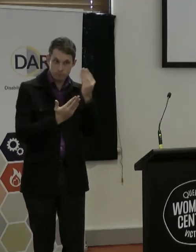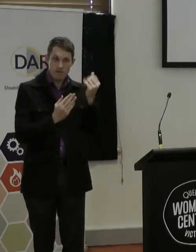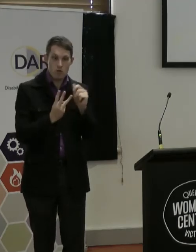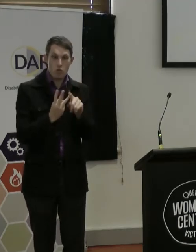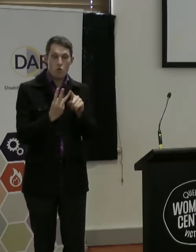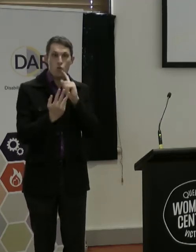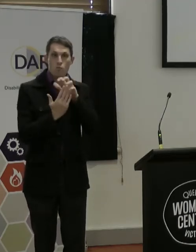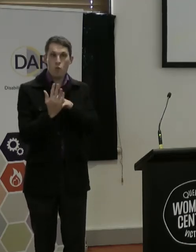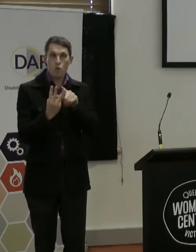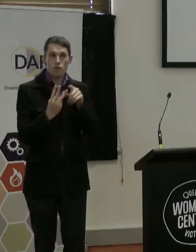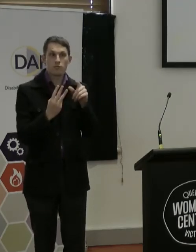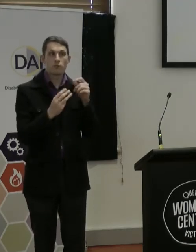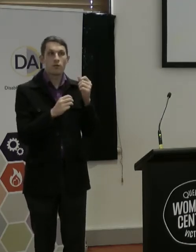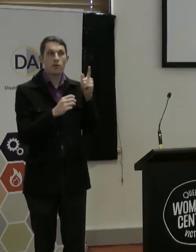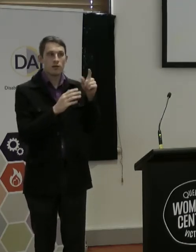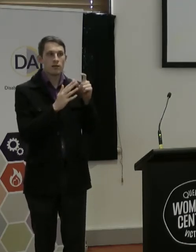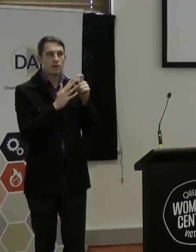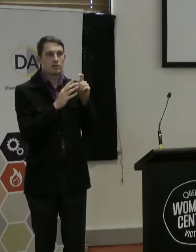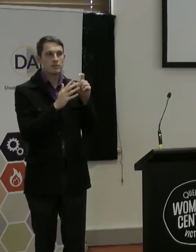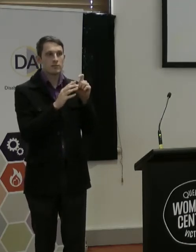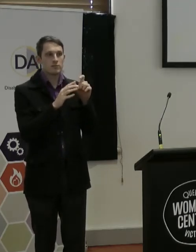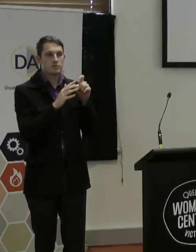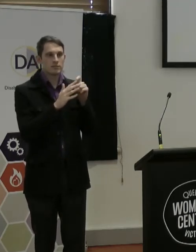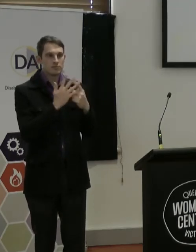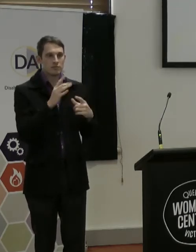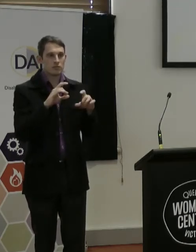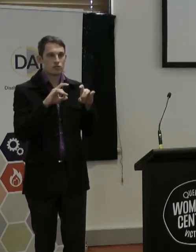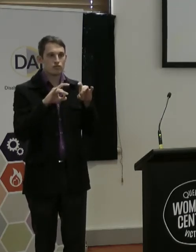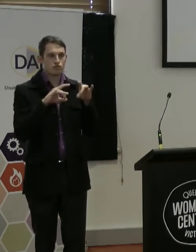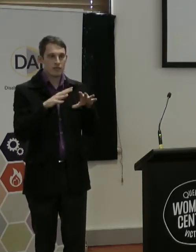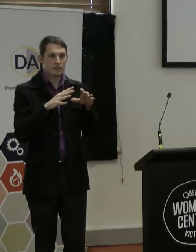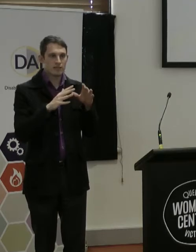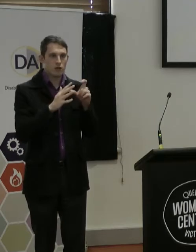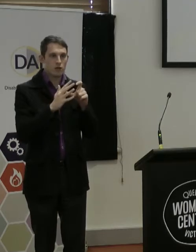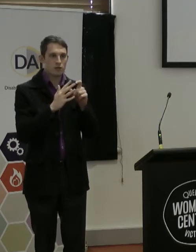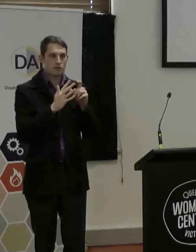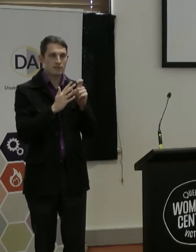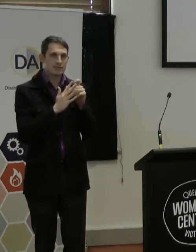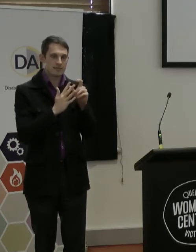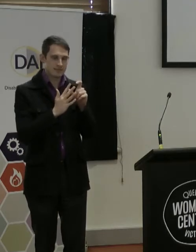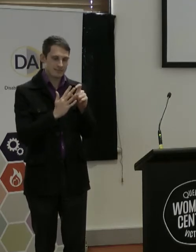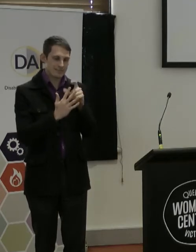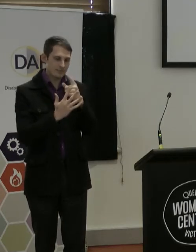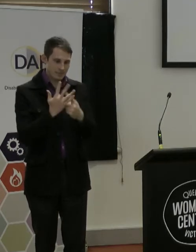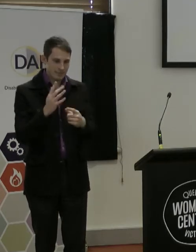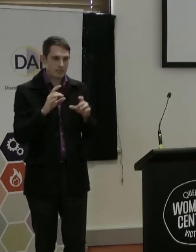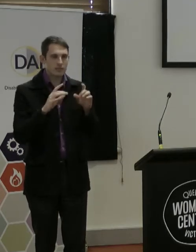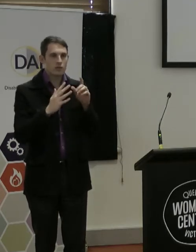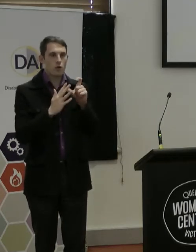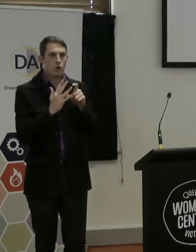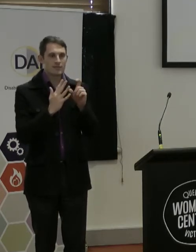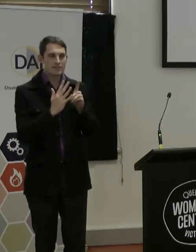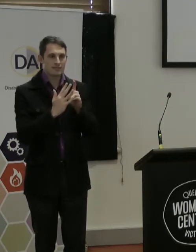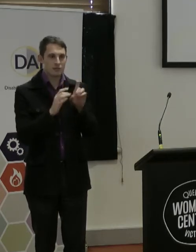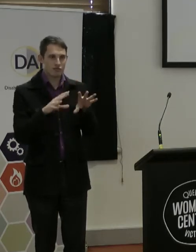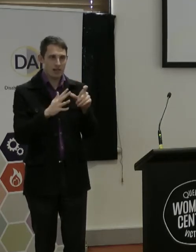by Australia's Disability Discrimination Commissioner, Dr. Ben Gauntlet. And in addition to those written accounts, we also